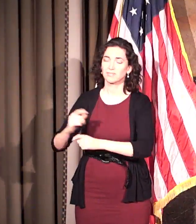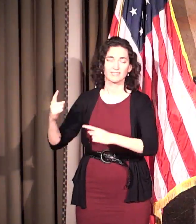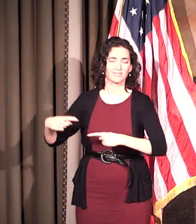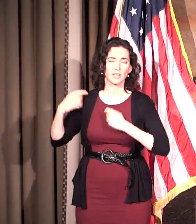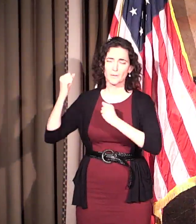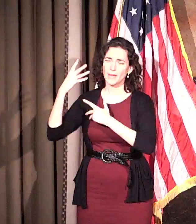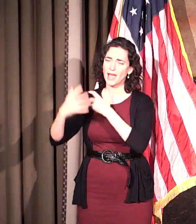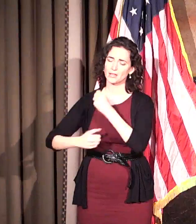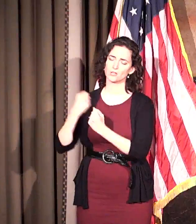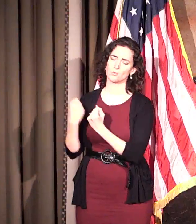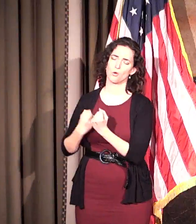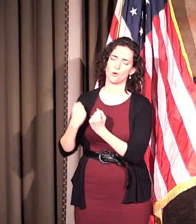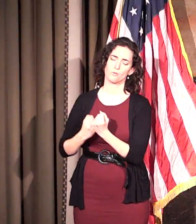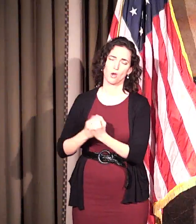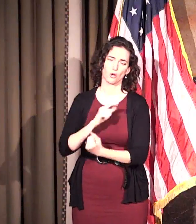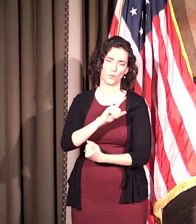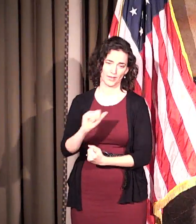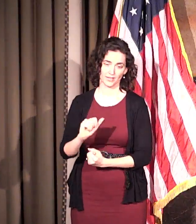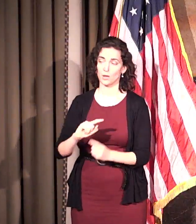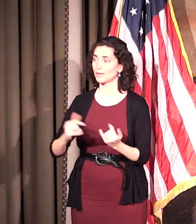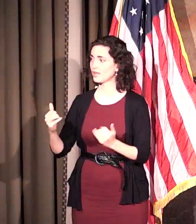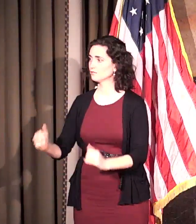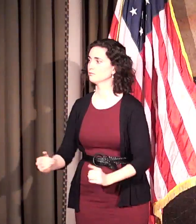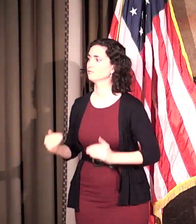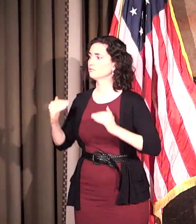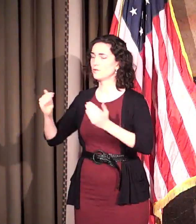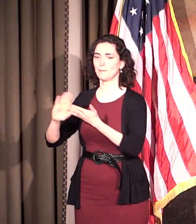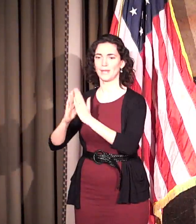many years. But since becoming the Adjutant General,